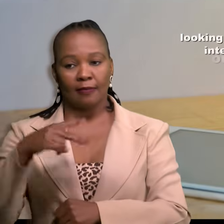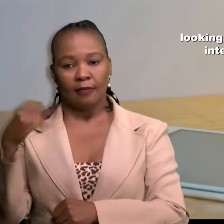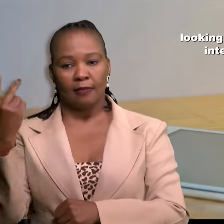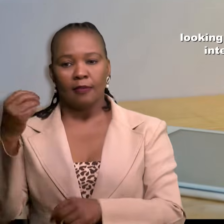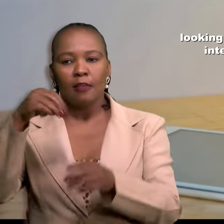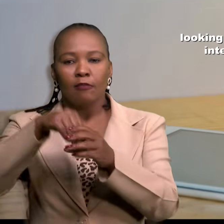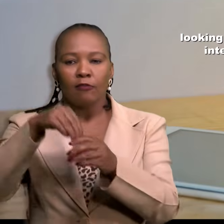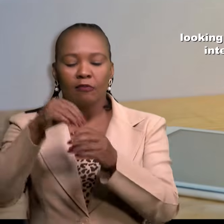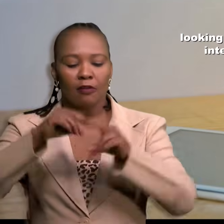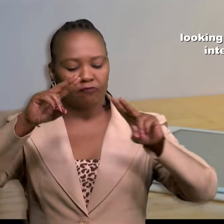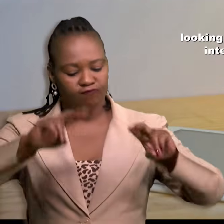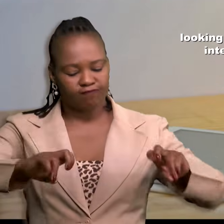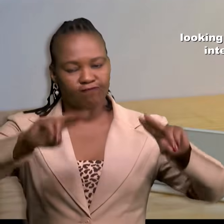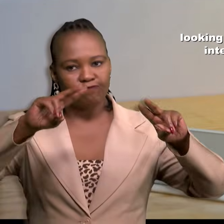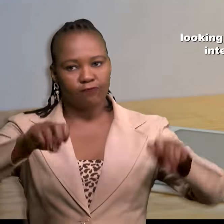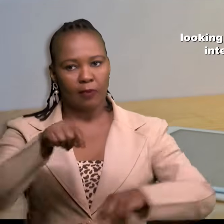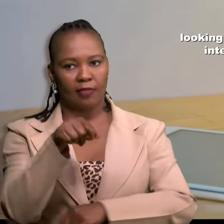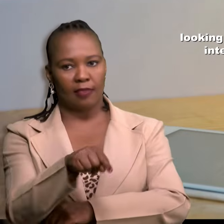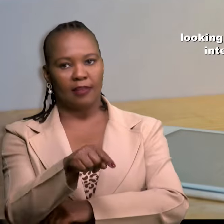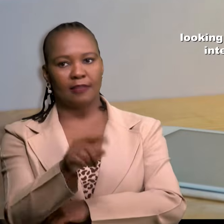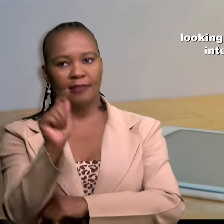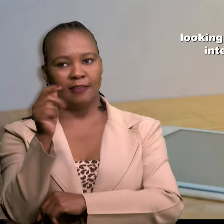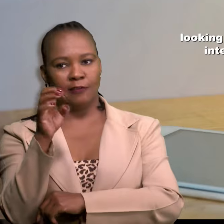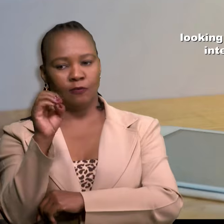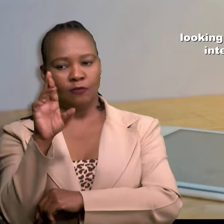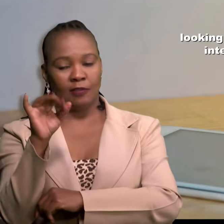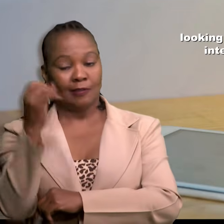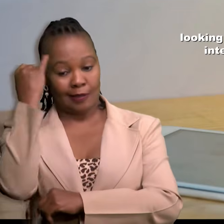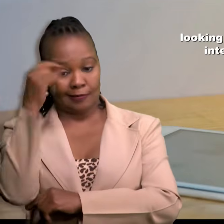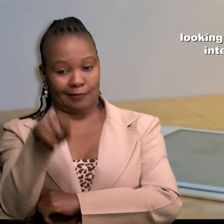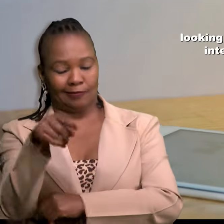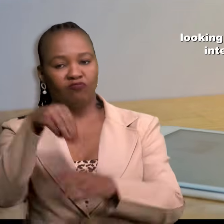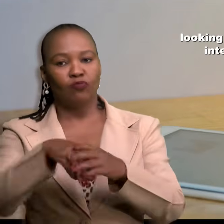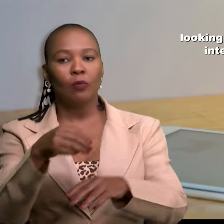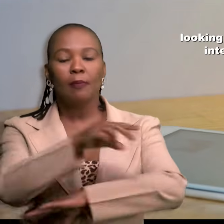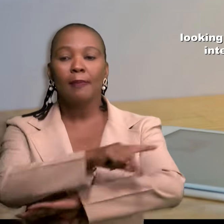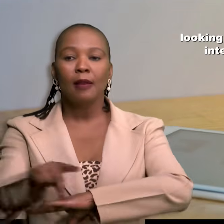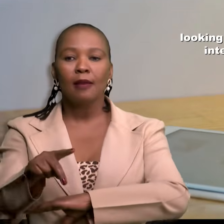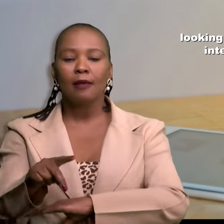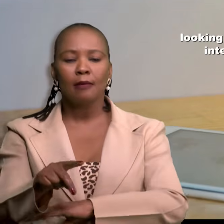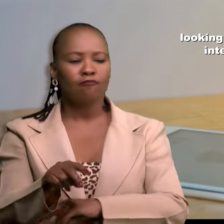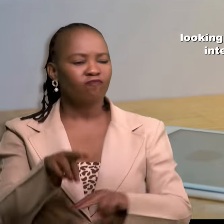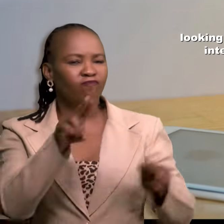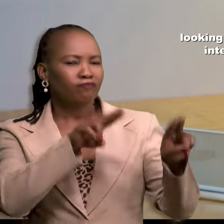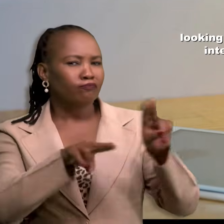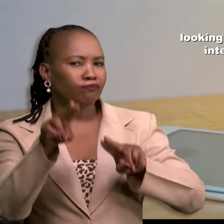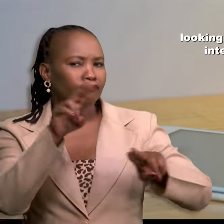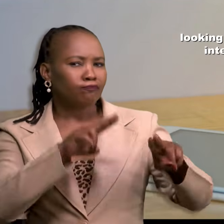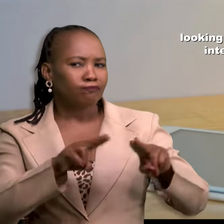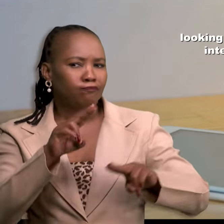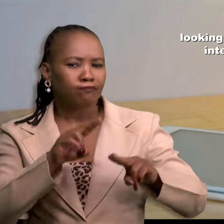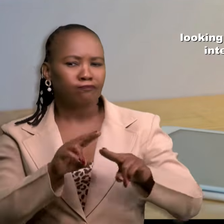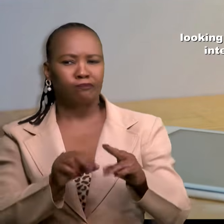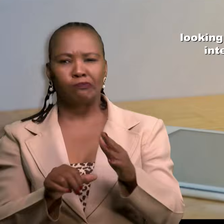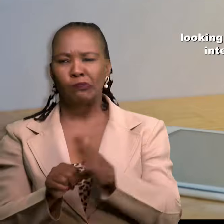Step 2 involves researching these theories in your plan by looking for credible sources